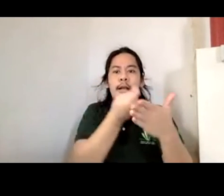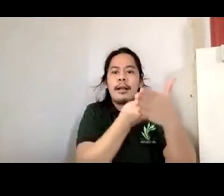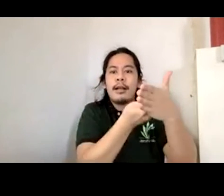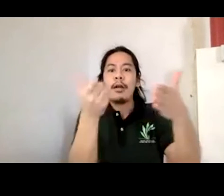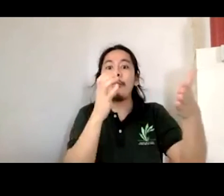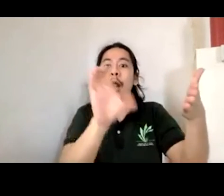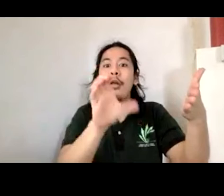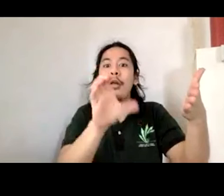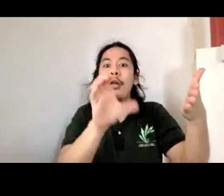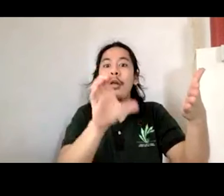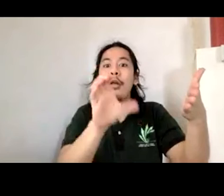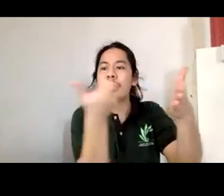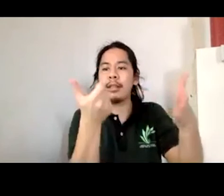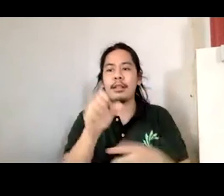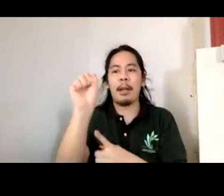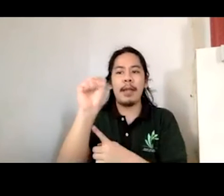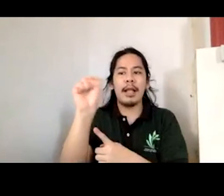is the object.